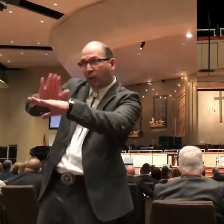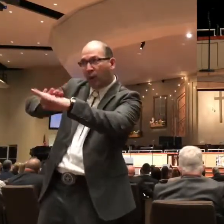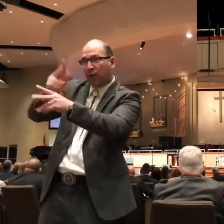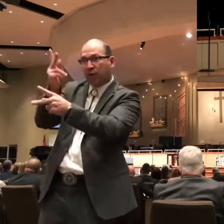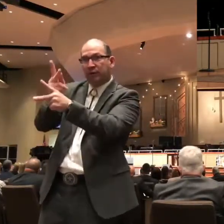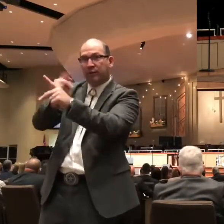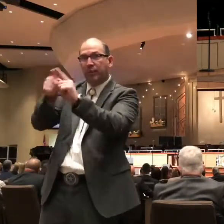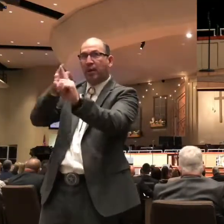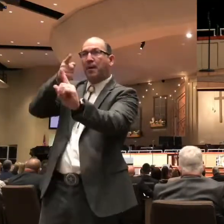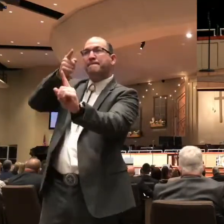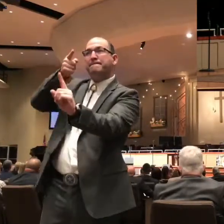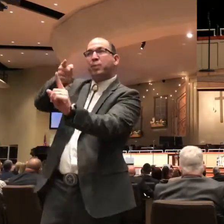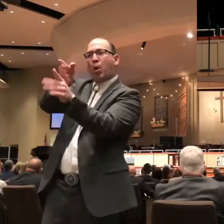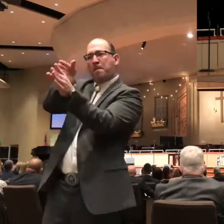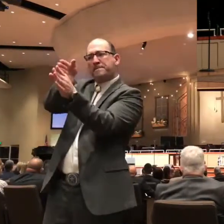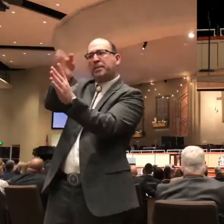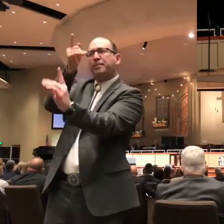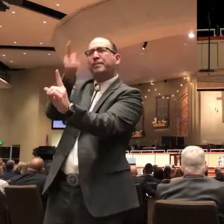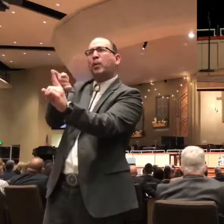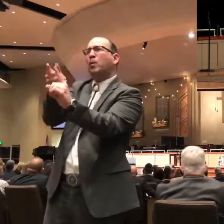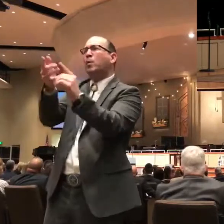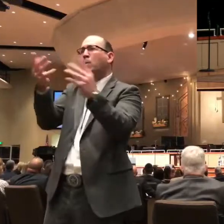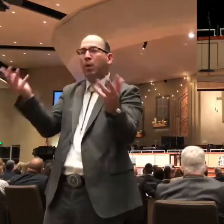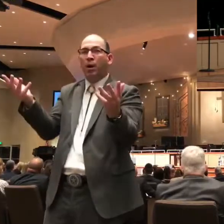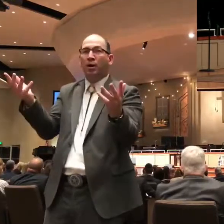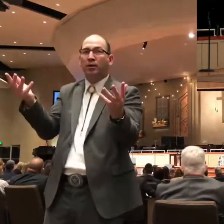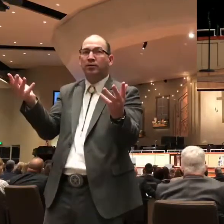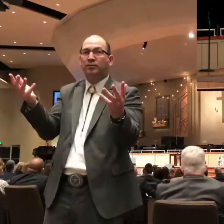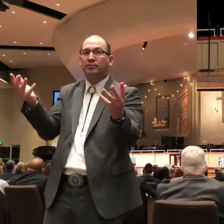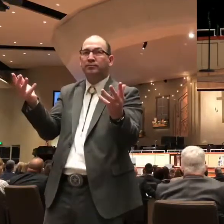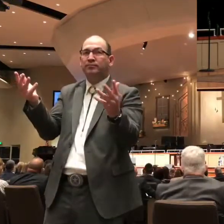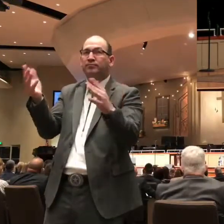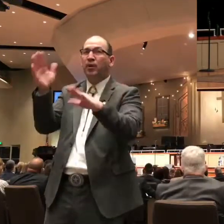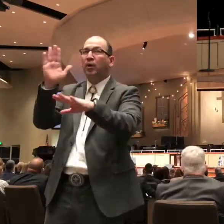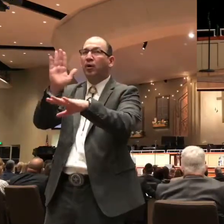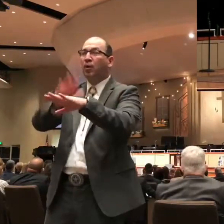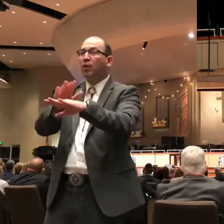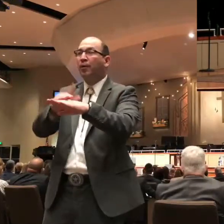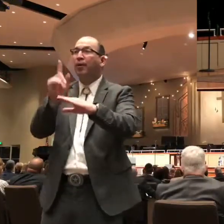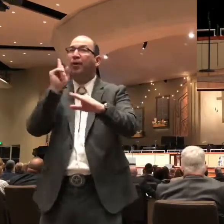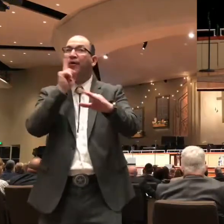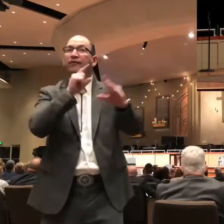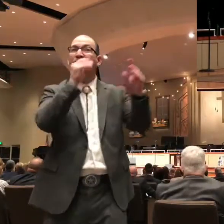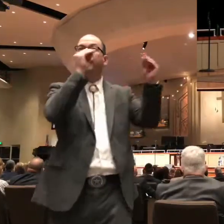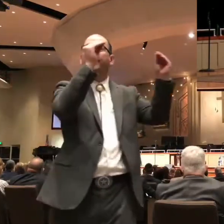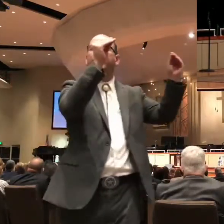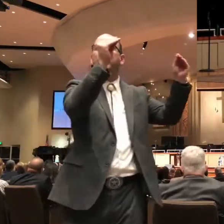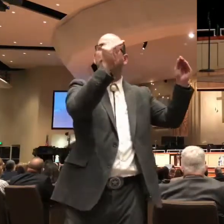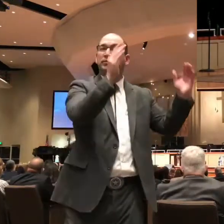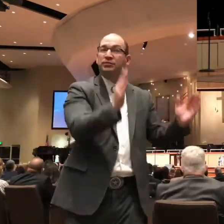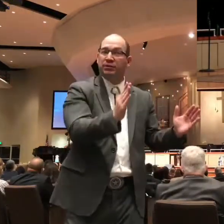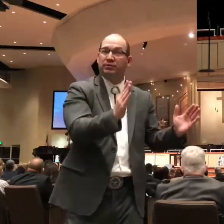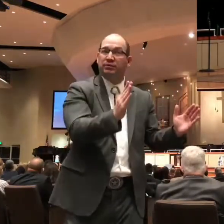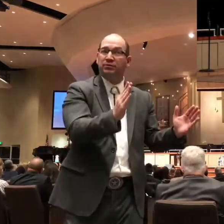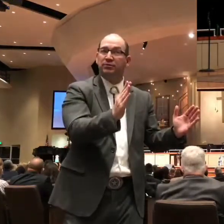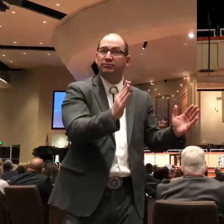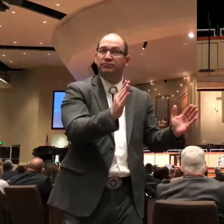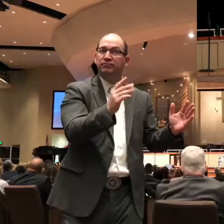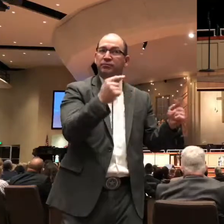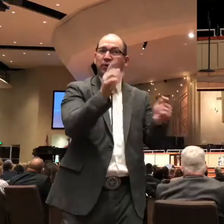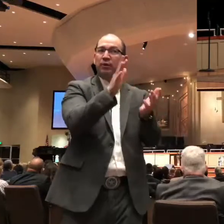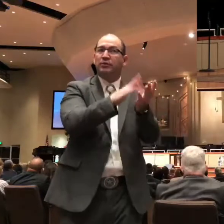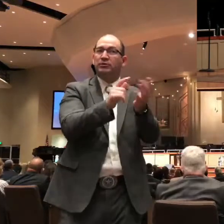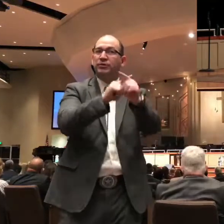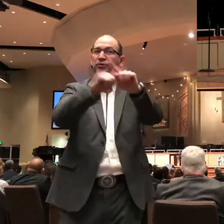but the primary context of this passage is non-believing false teachers that are undermining the fundamental truths of the